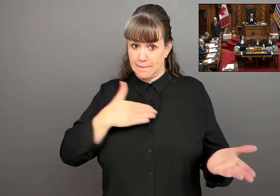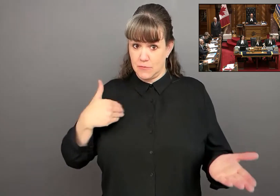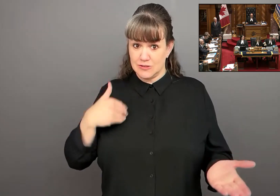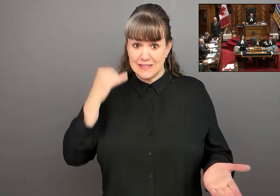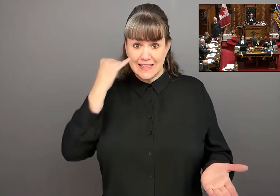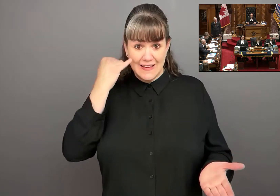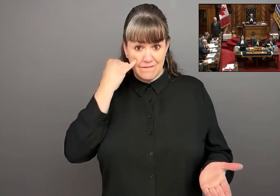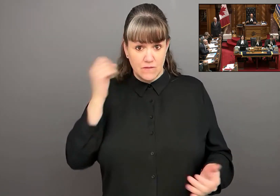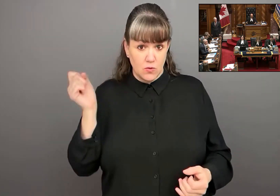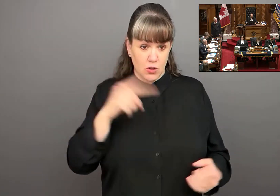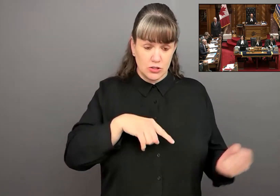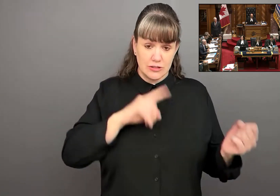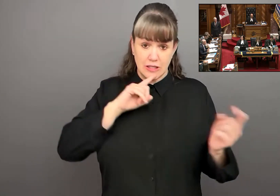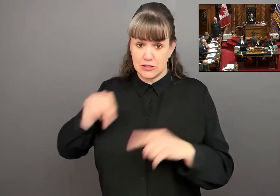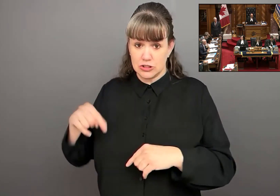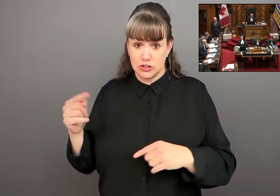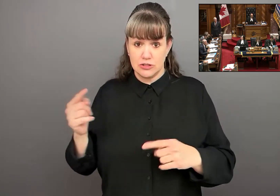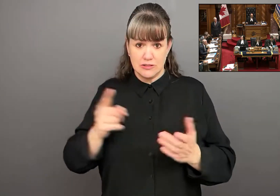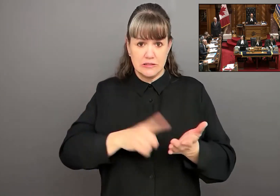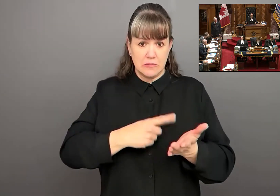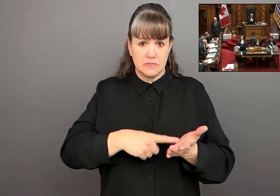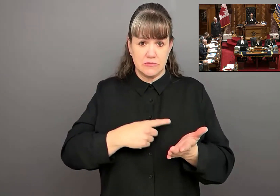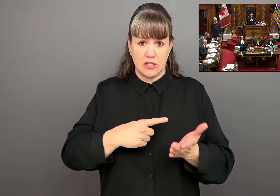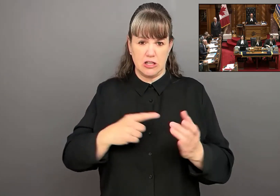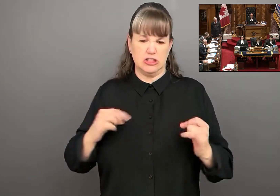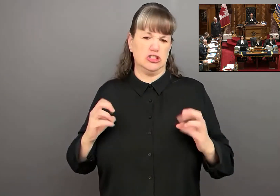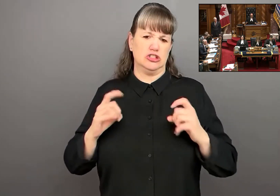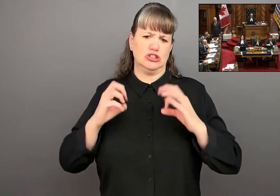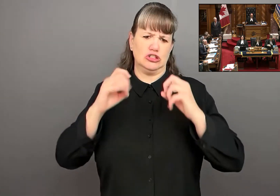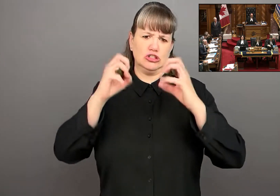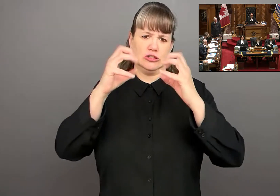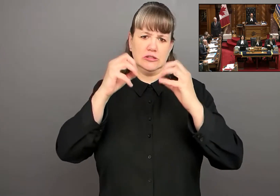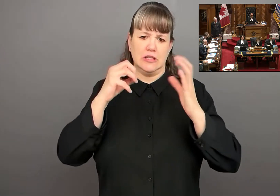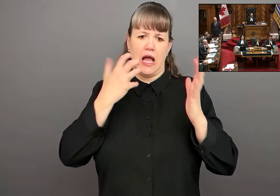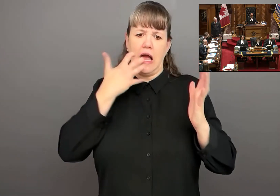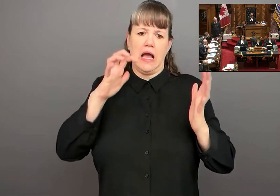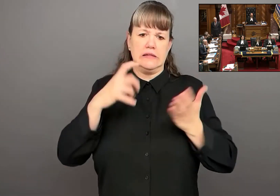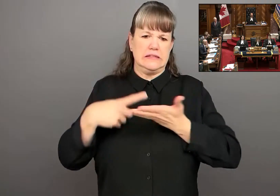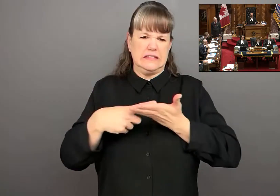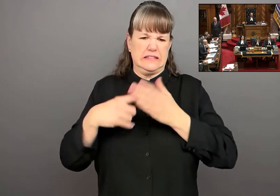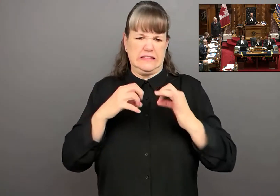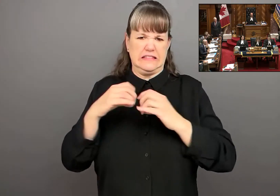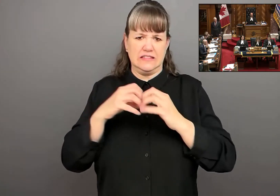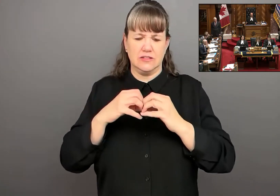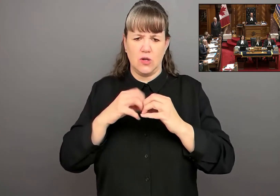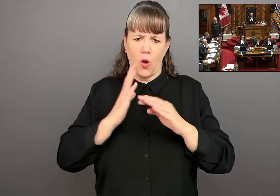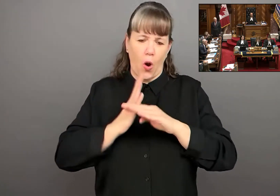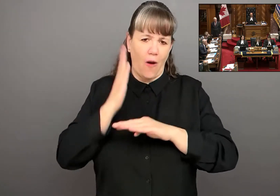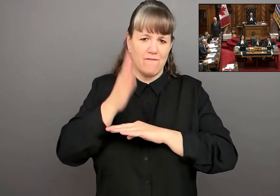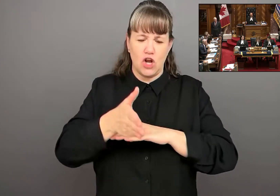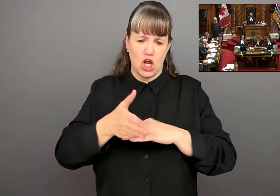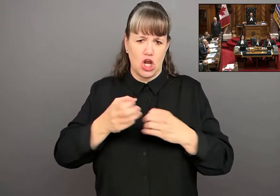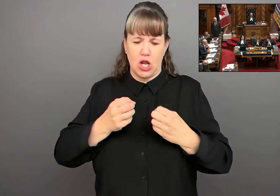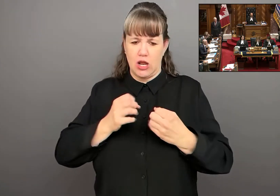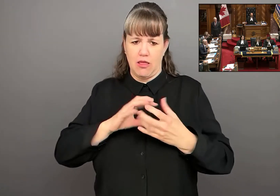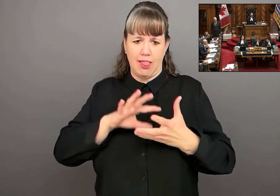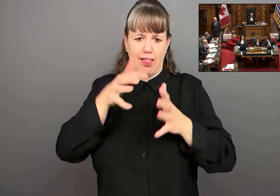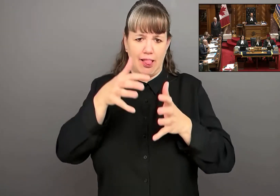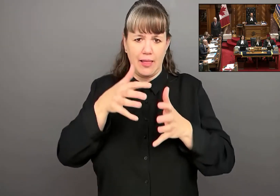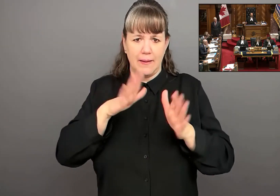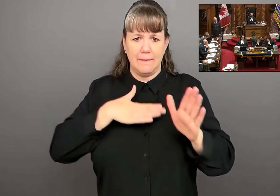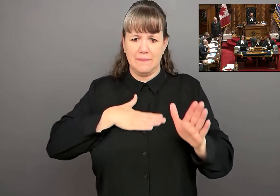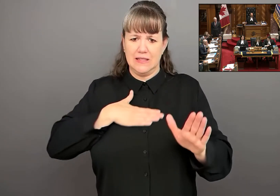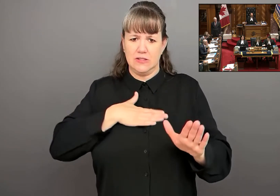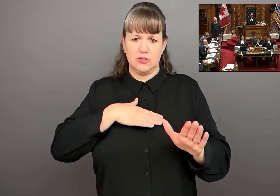we go overboard. So please do not make any personal comments. When there is a question for the Executive Council